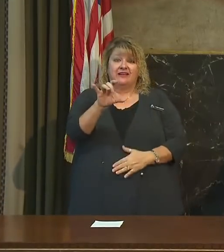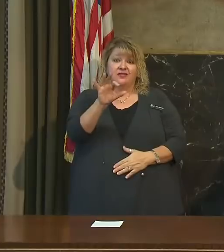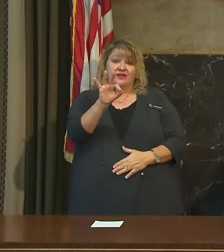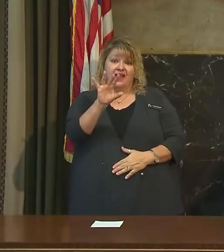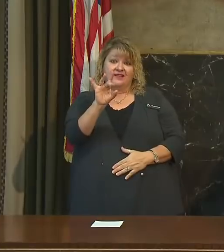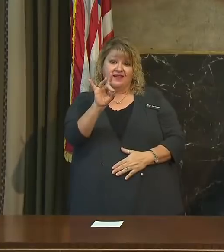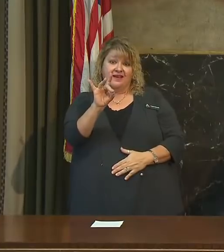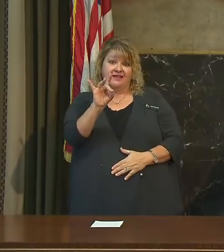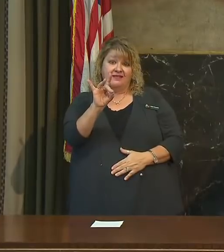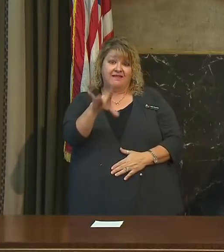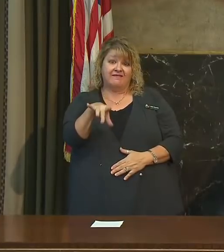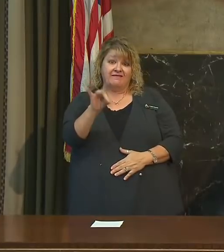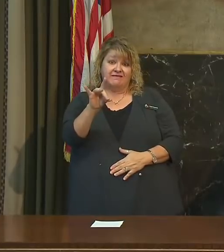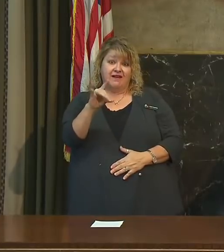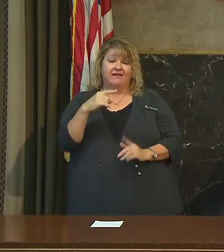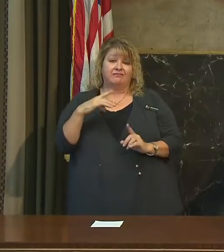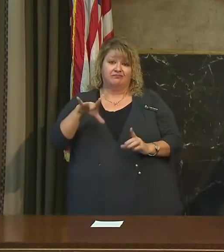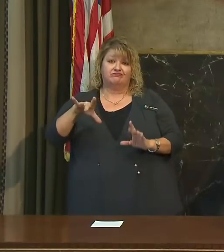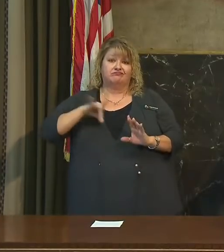16,898 positive